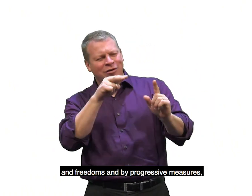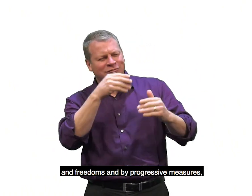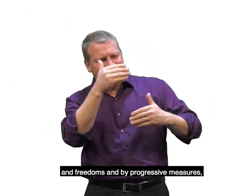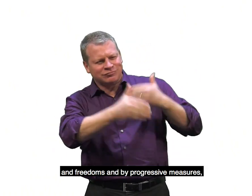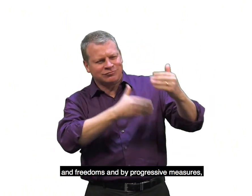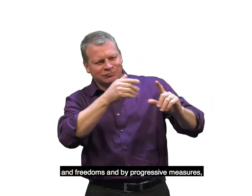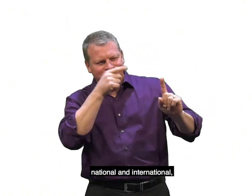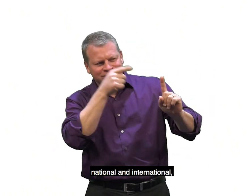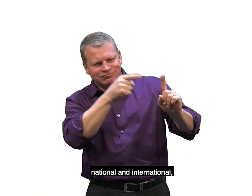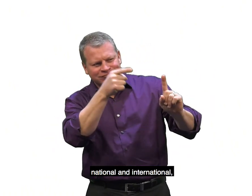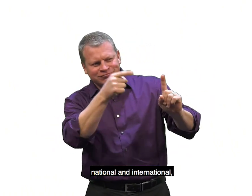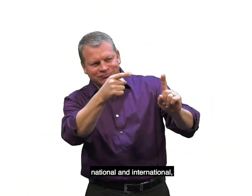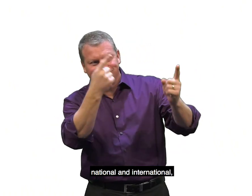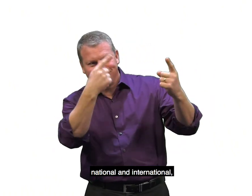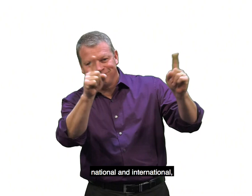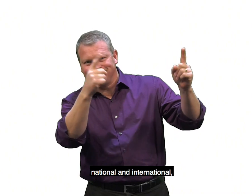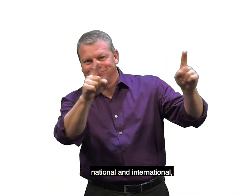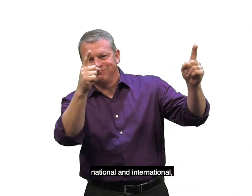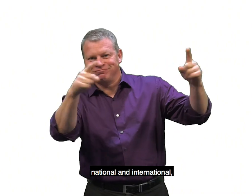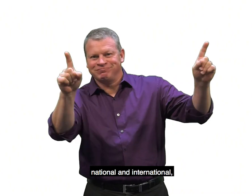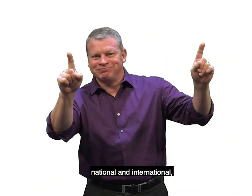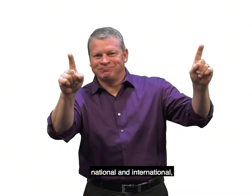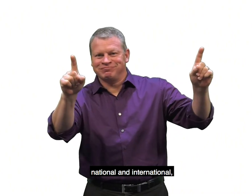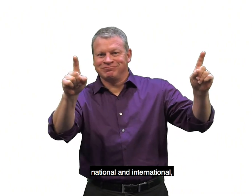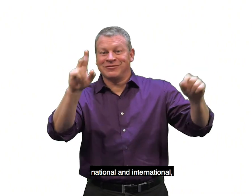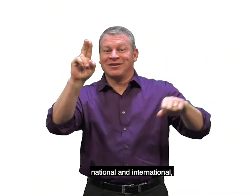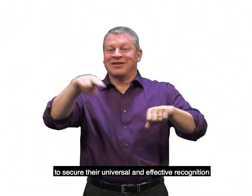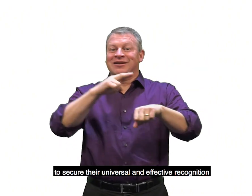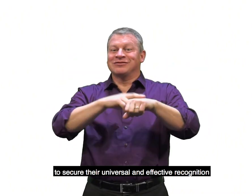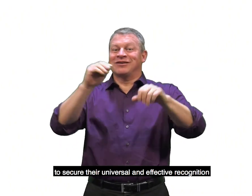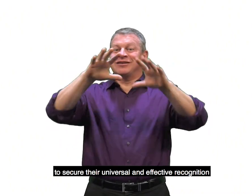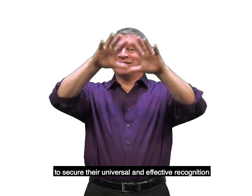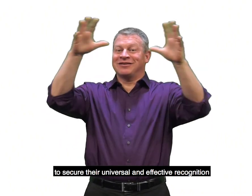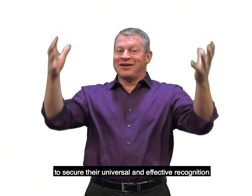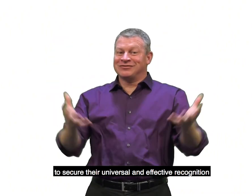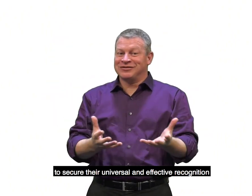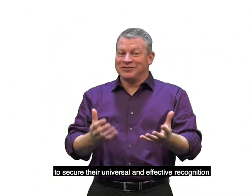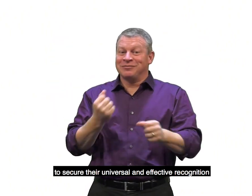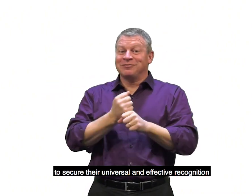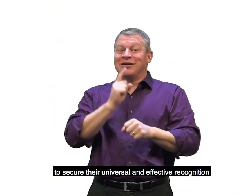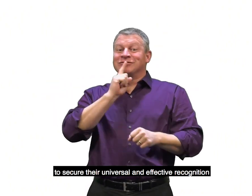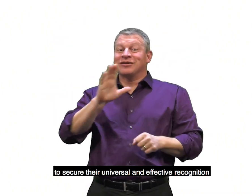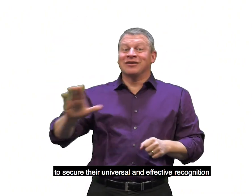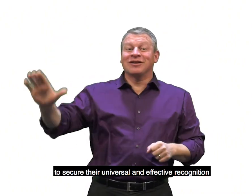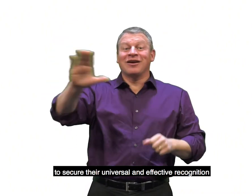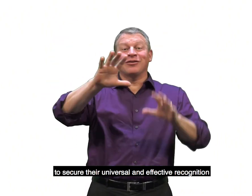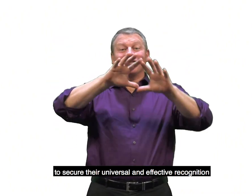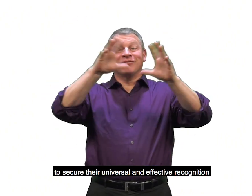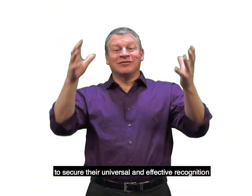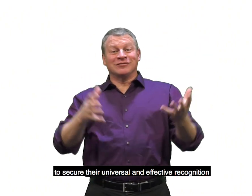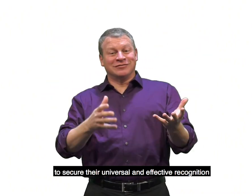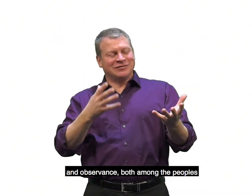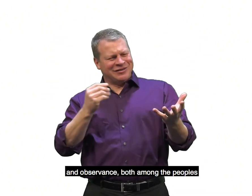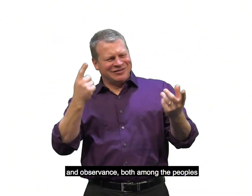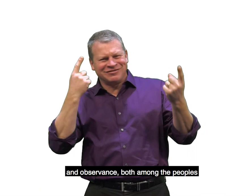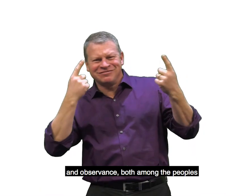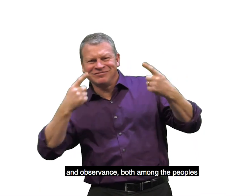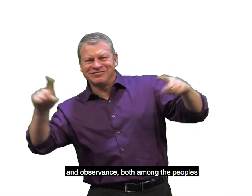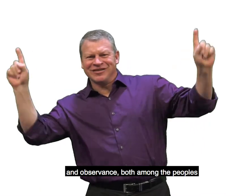progressive measures, national and international, to secure their universal and effective recognition and